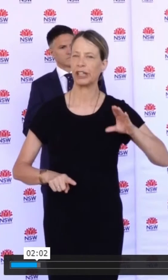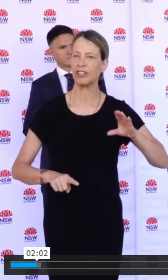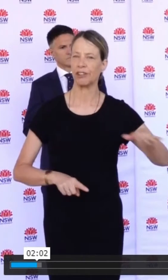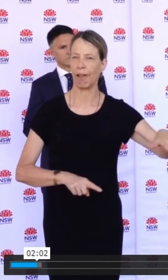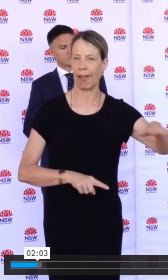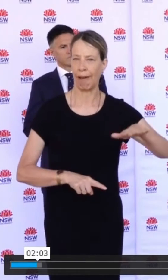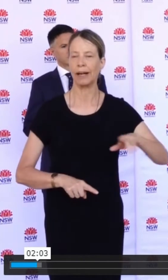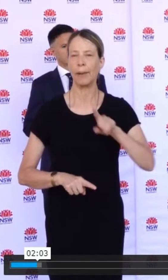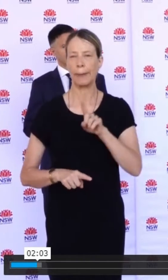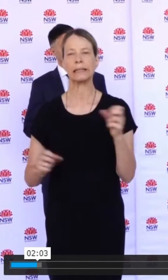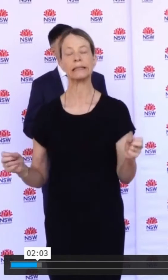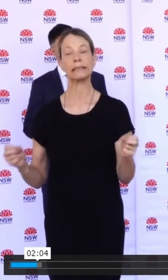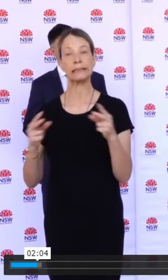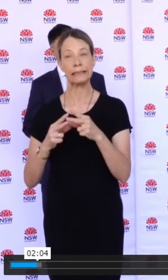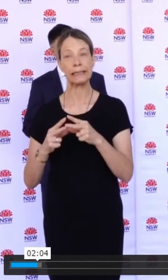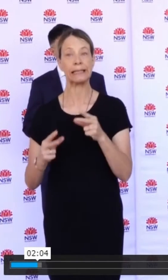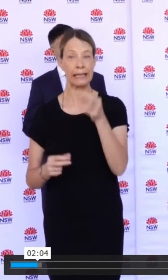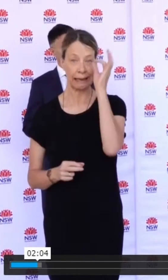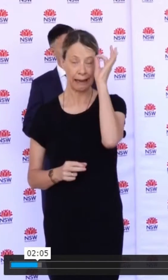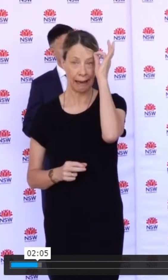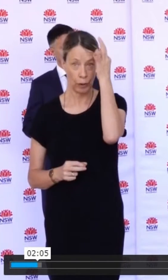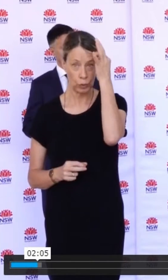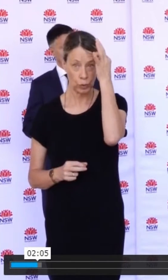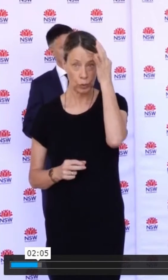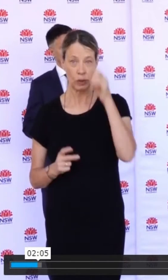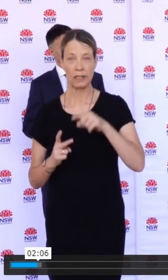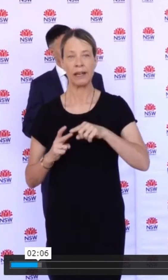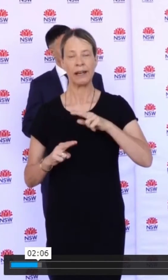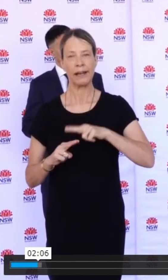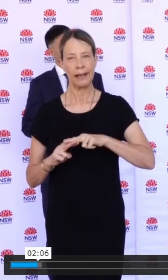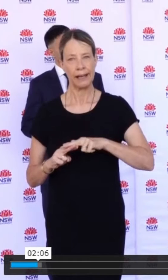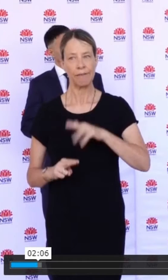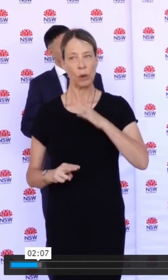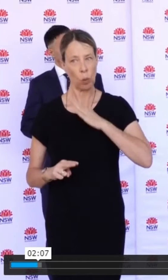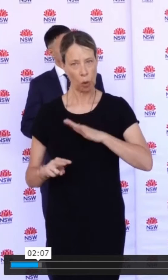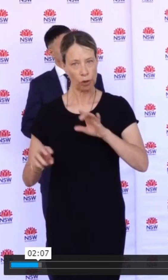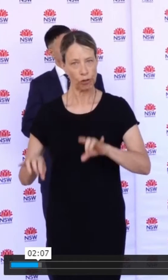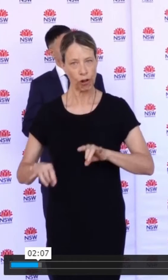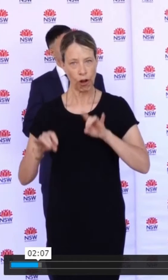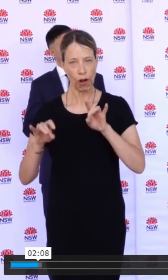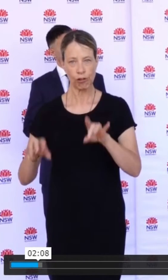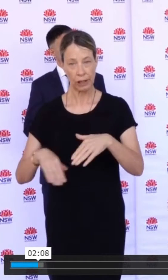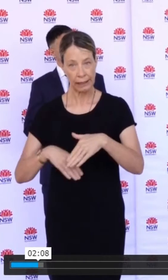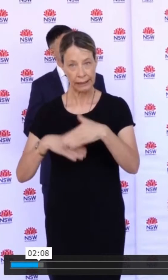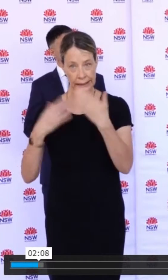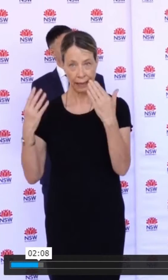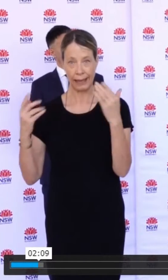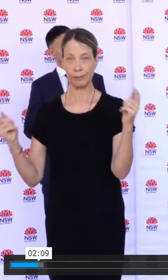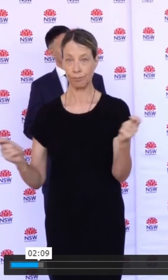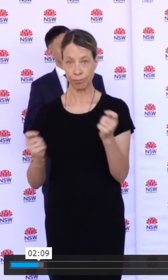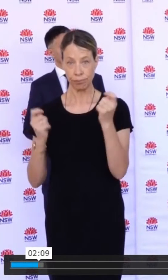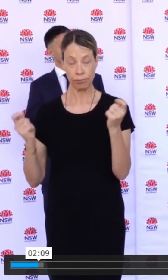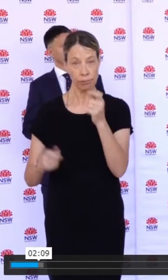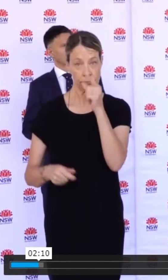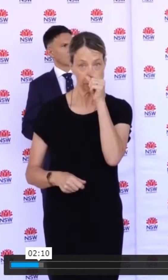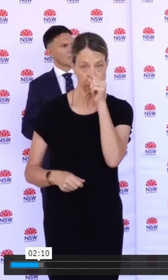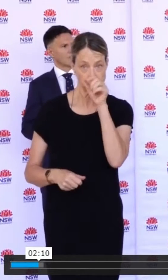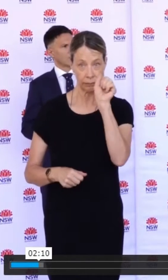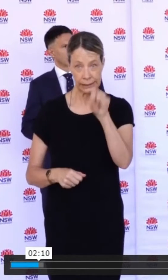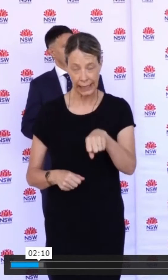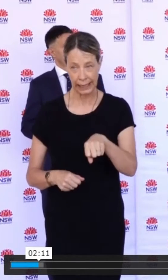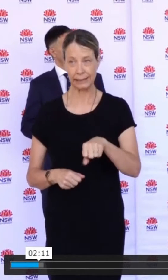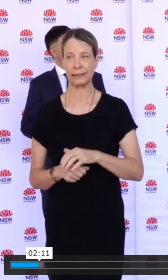Wales. If councils wish to have Australia Day ceremonies, and hopefully they will, they can certainly